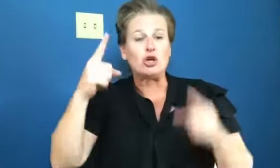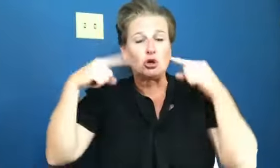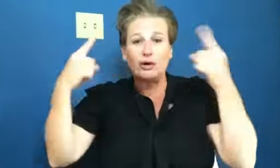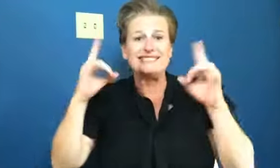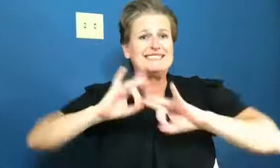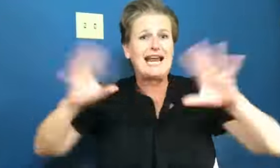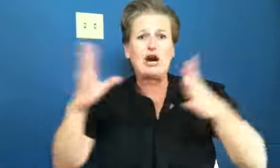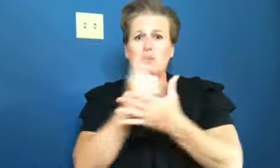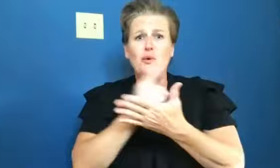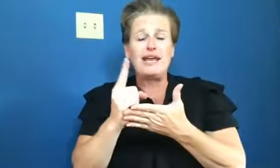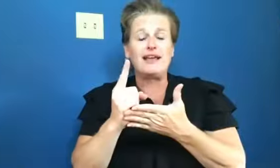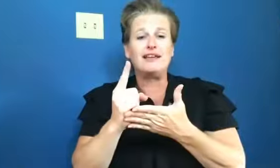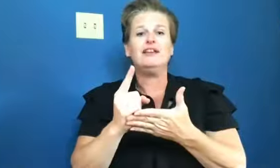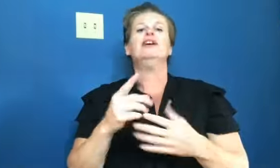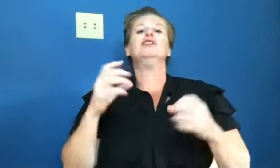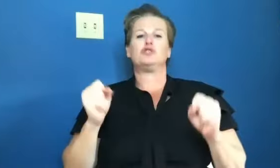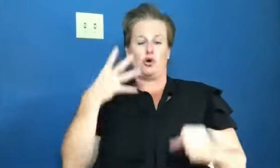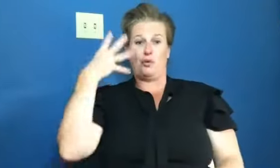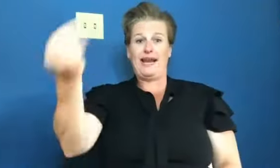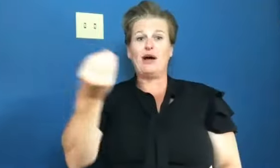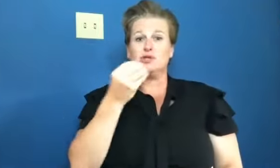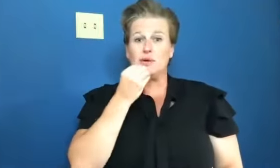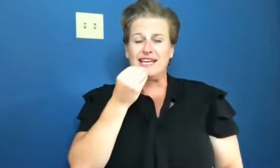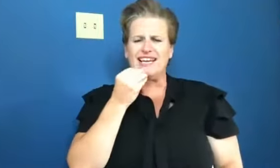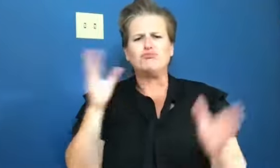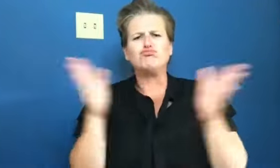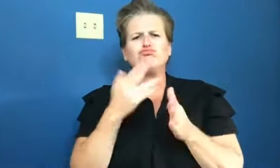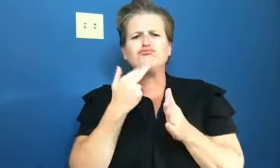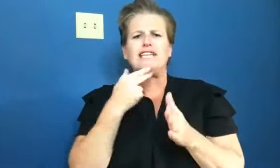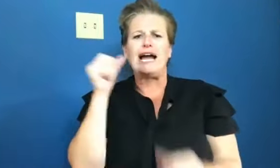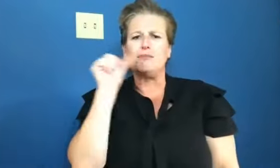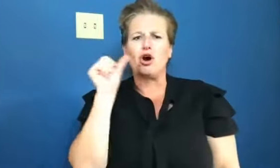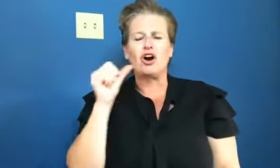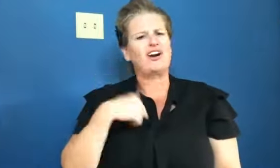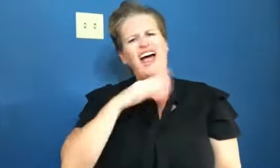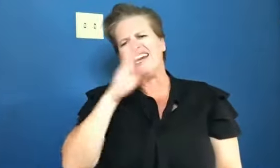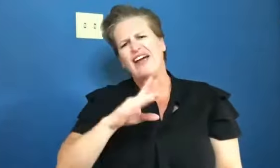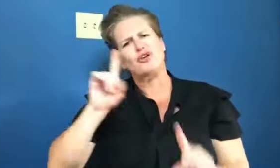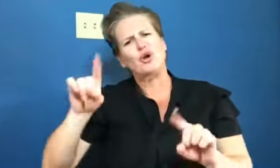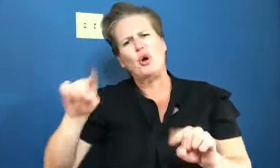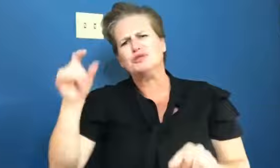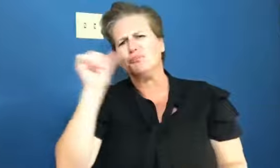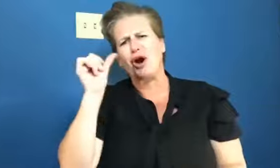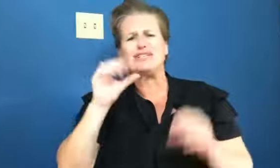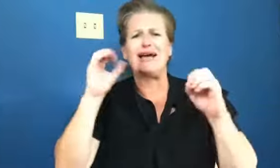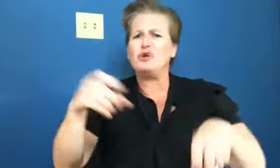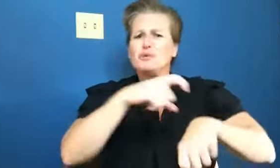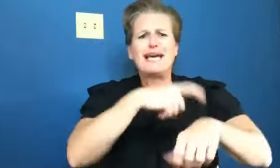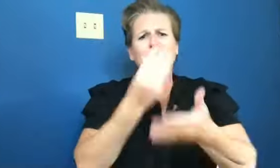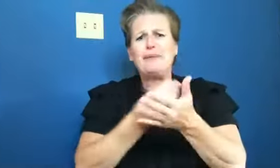them with them. We went to dinner. We went to this little tiny bar. And I never went to bars because I never had any time or money. And so that night